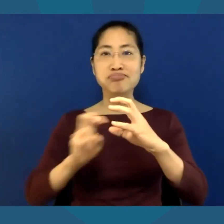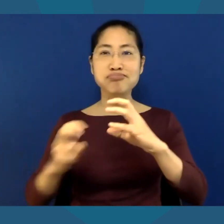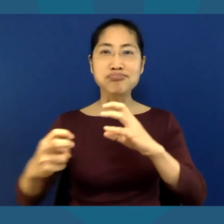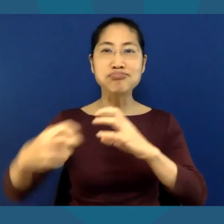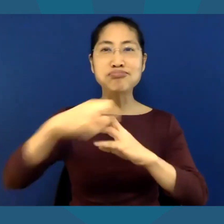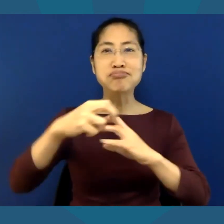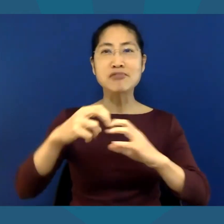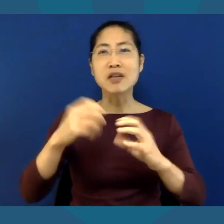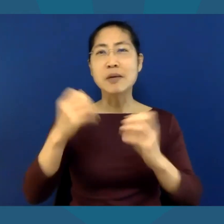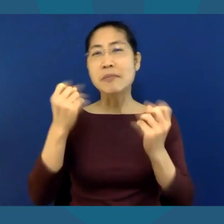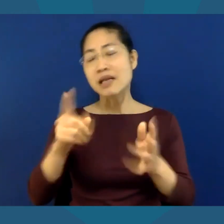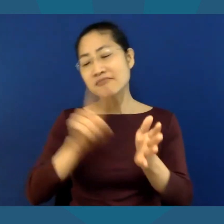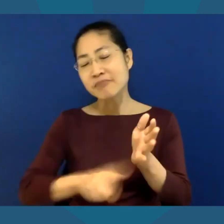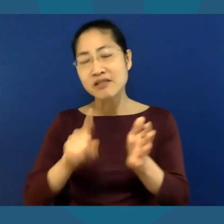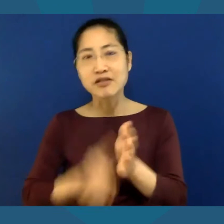globe,